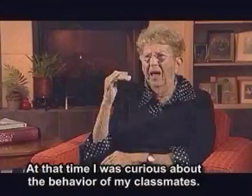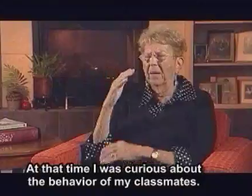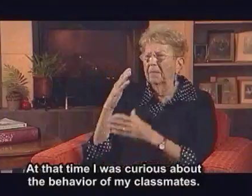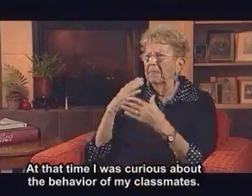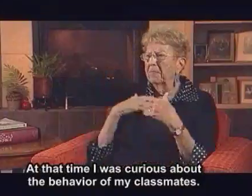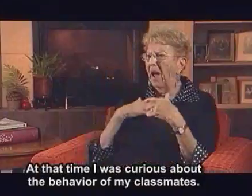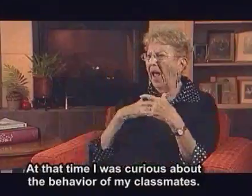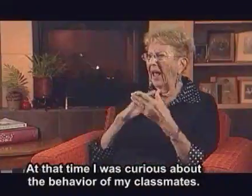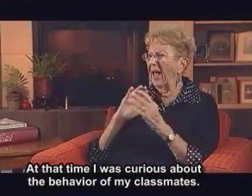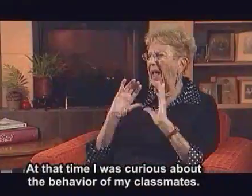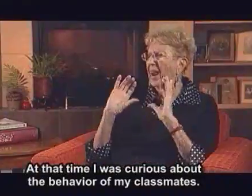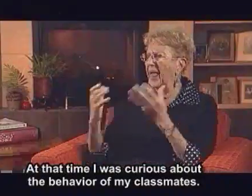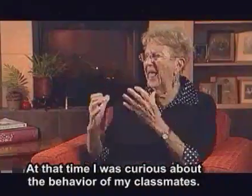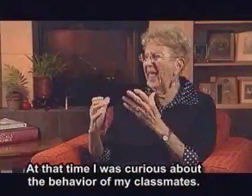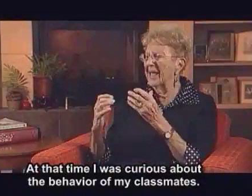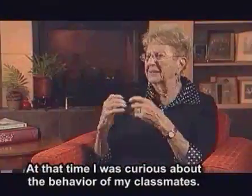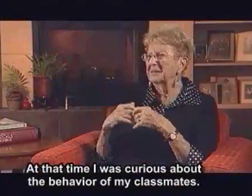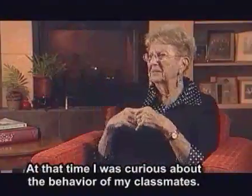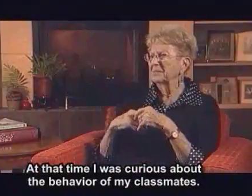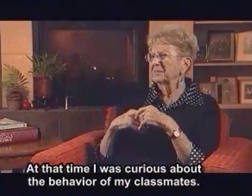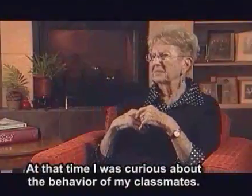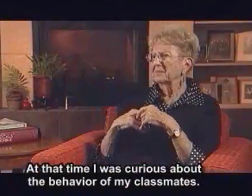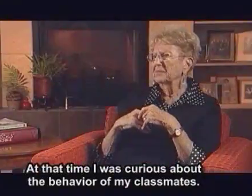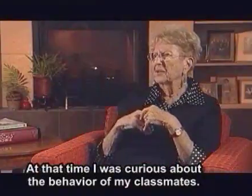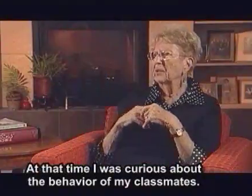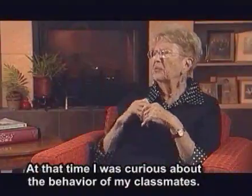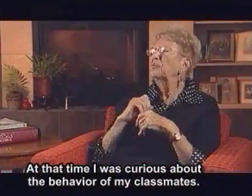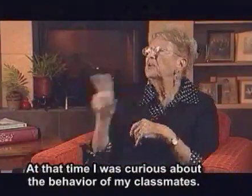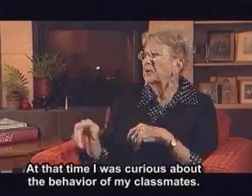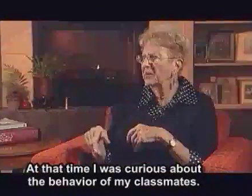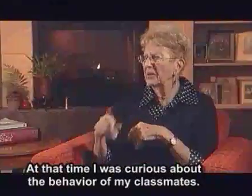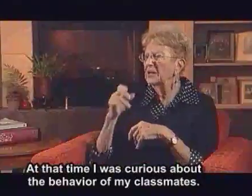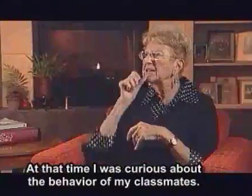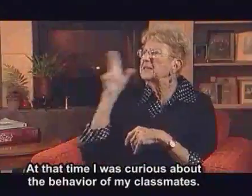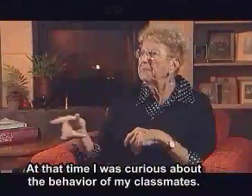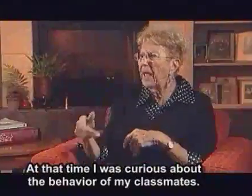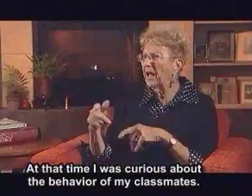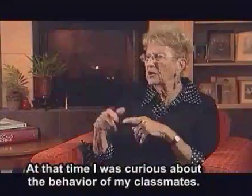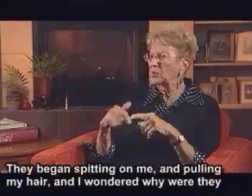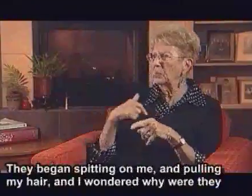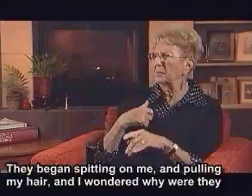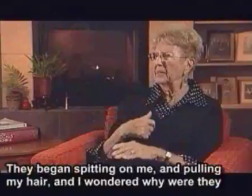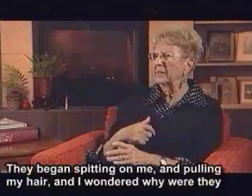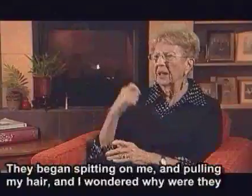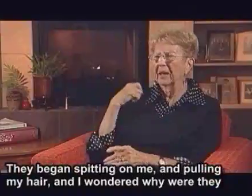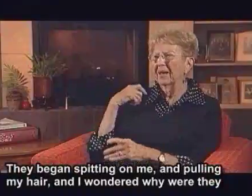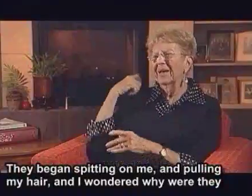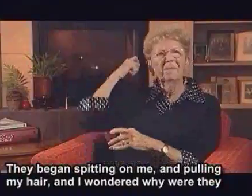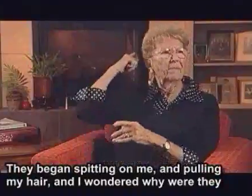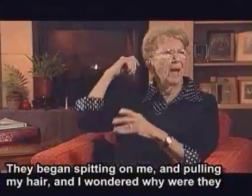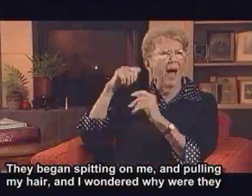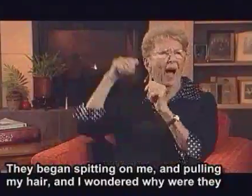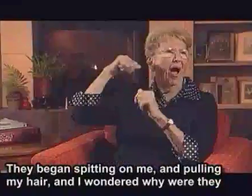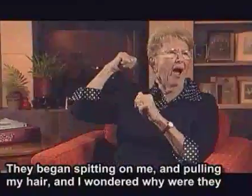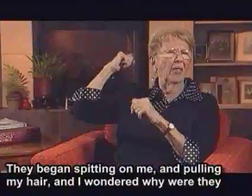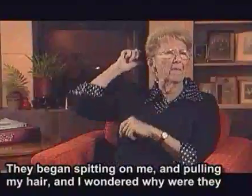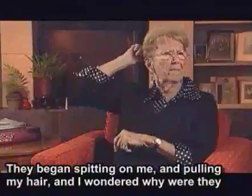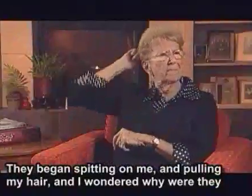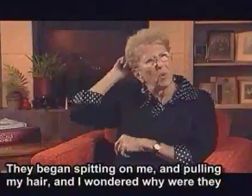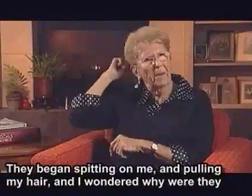At that time, I was curious about the behavior of my classmates. They began spitting on me and